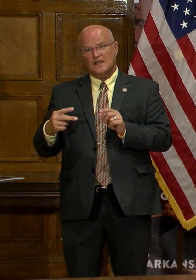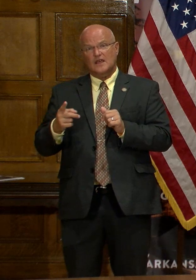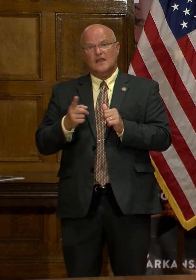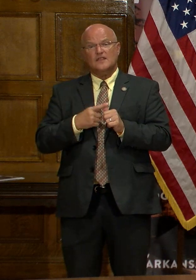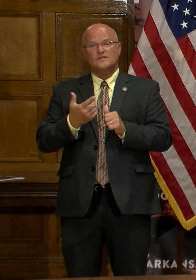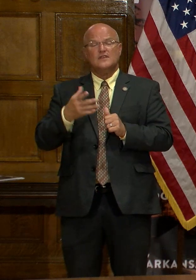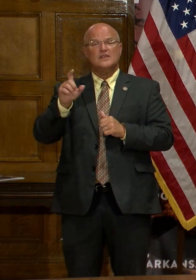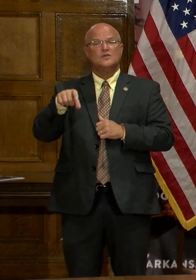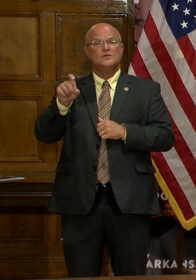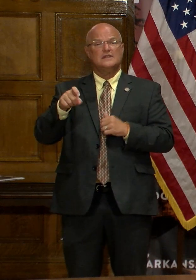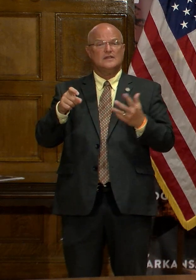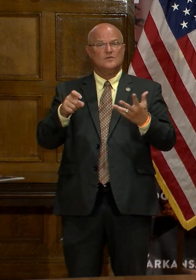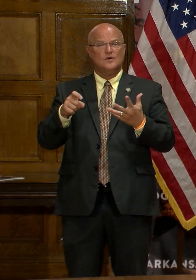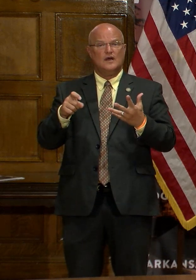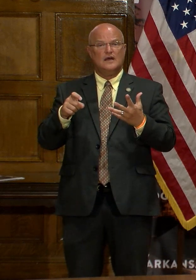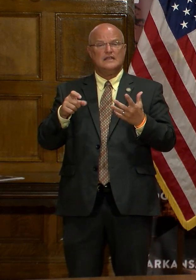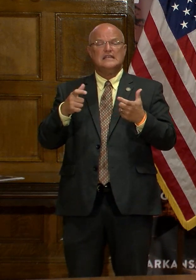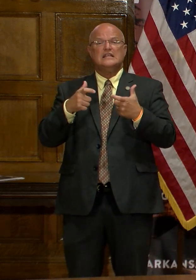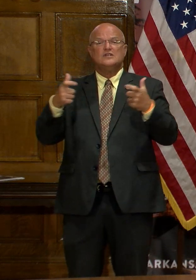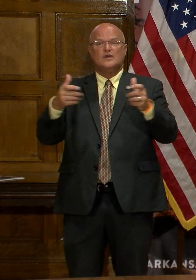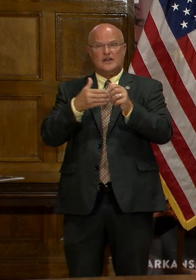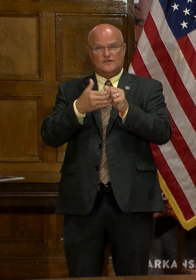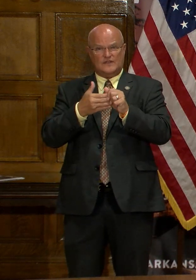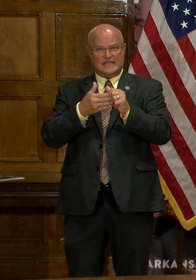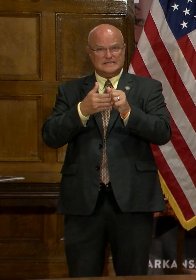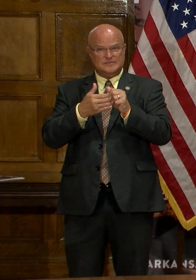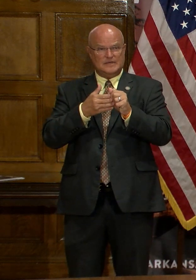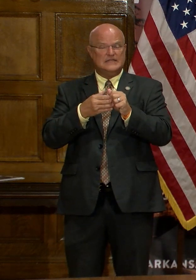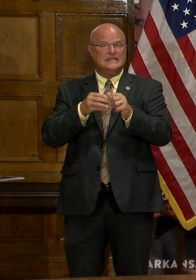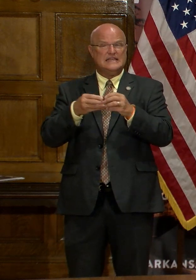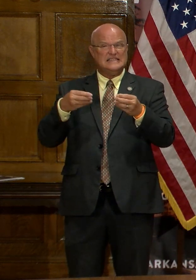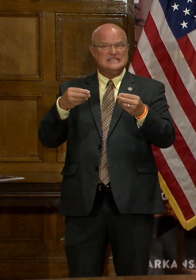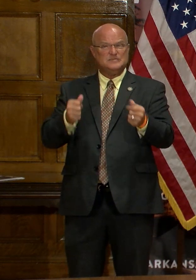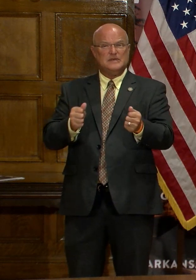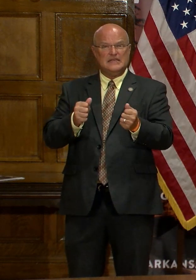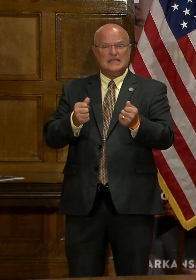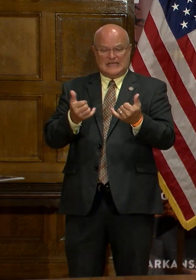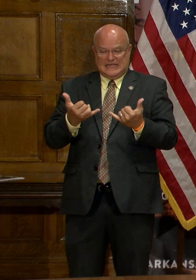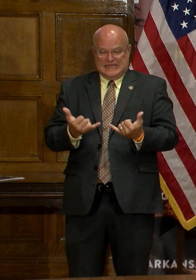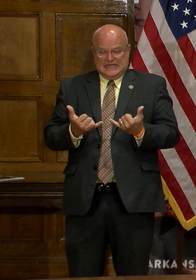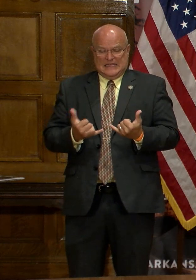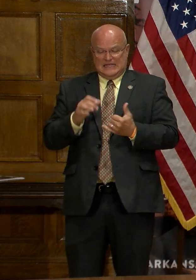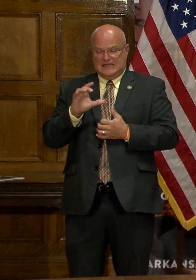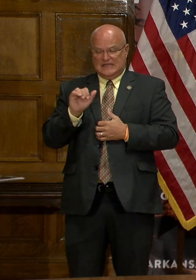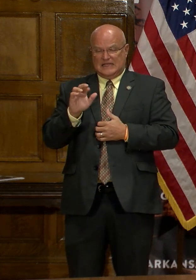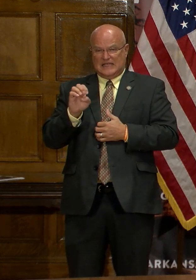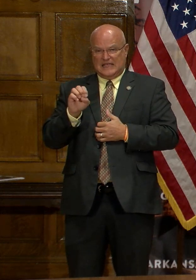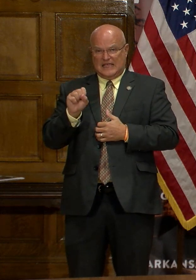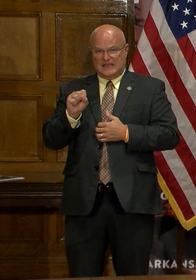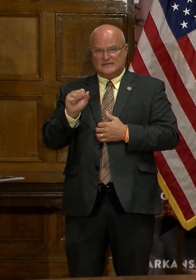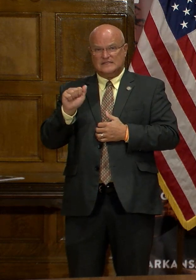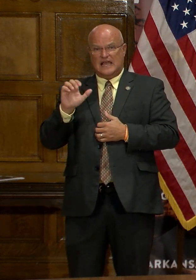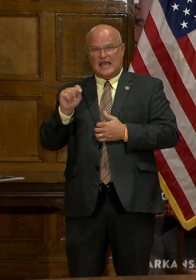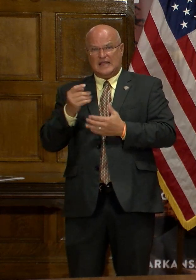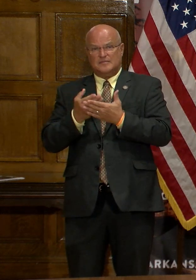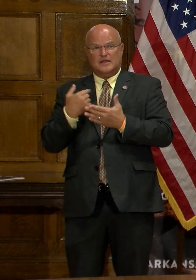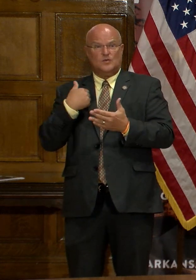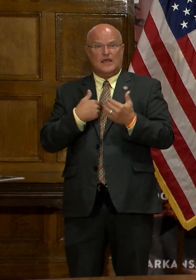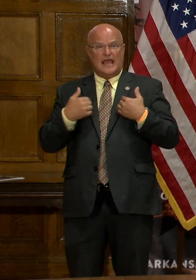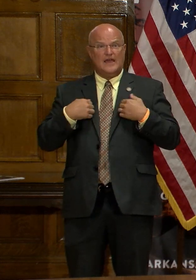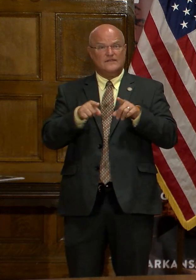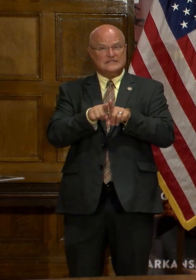first thing that we need is greater flexibility in spending the existing CARES Act money that we have as a